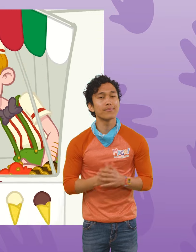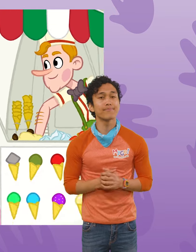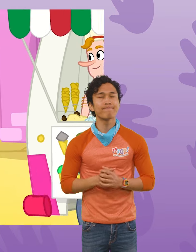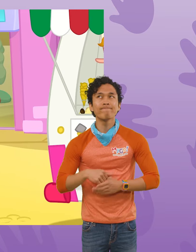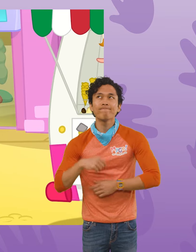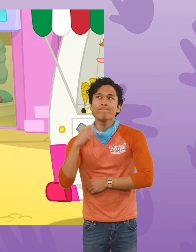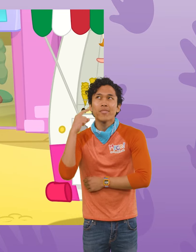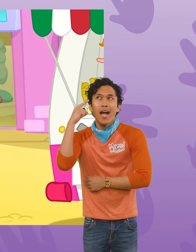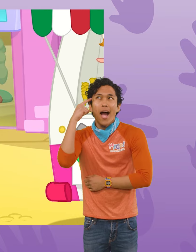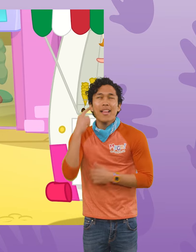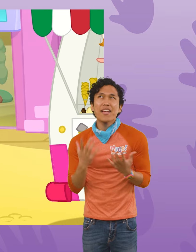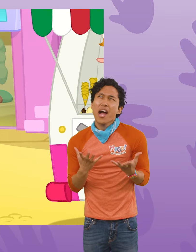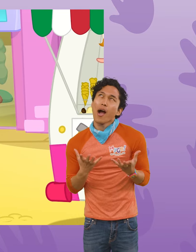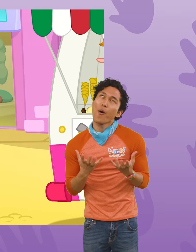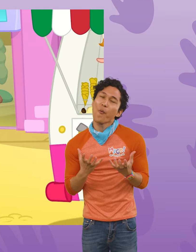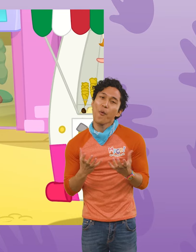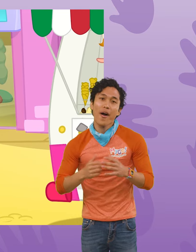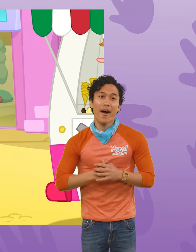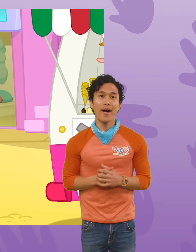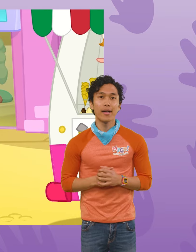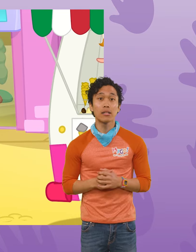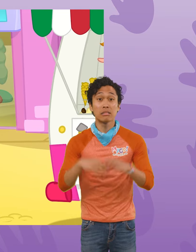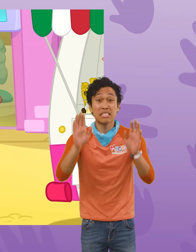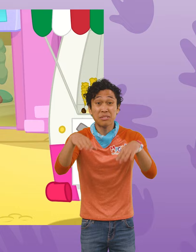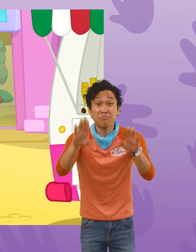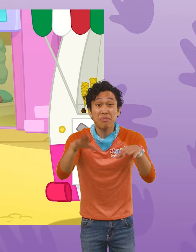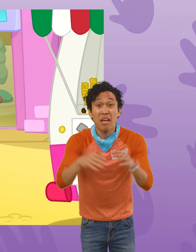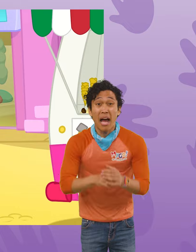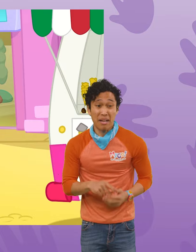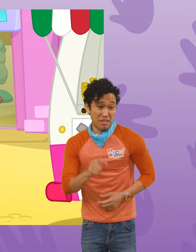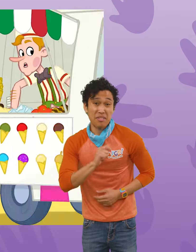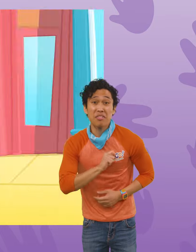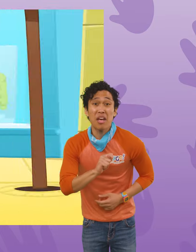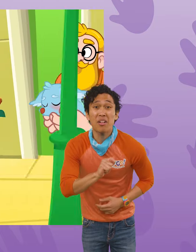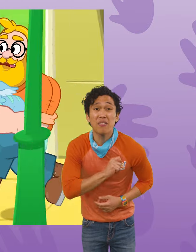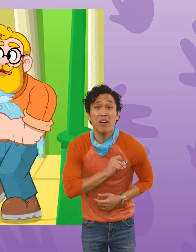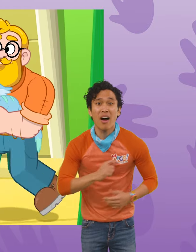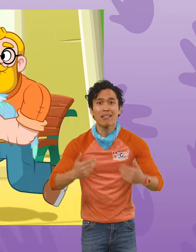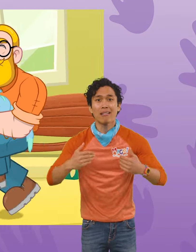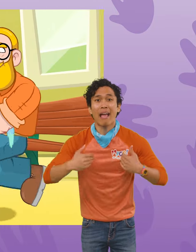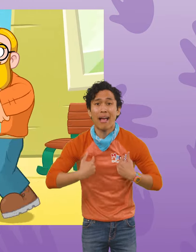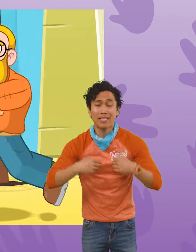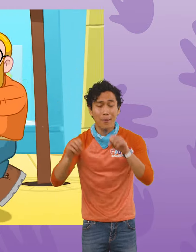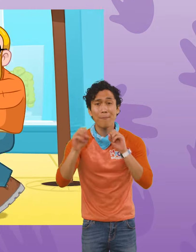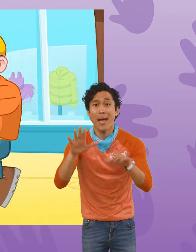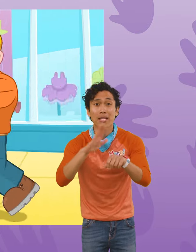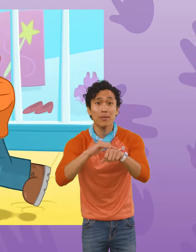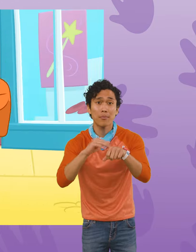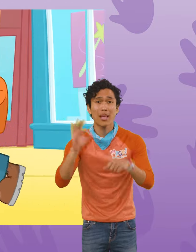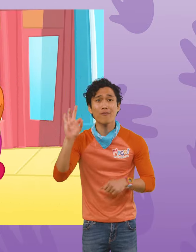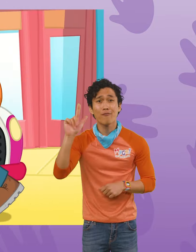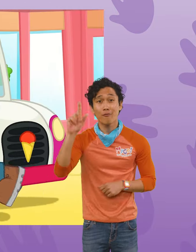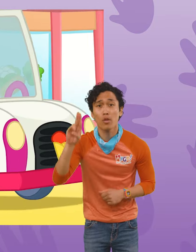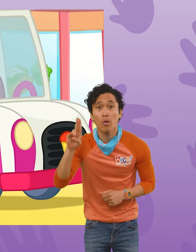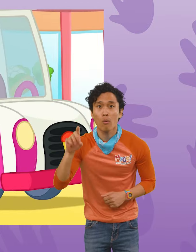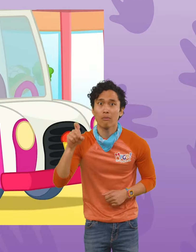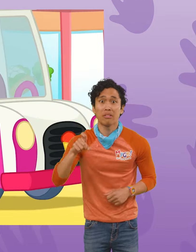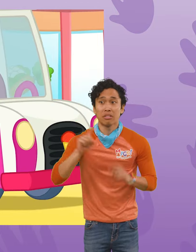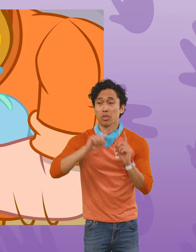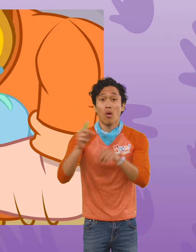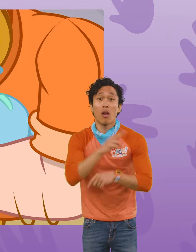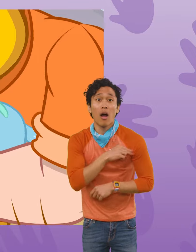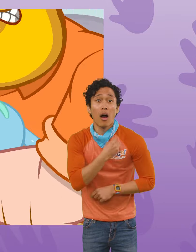today? I think I would like... Mila, Morphle, there you are. Telefox has the magic pet flu